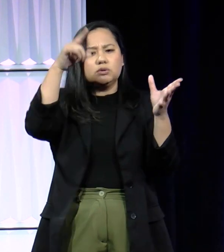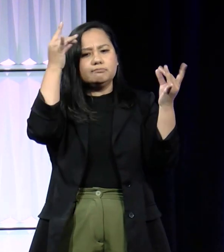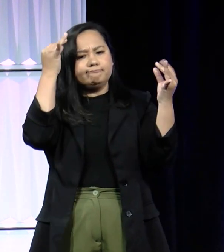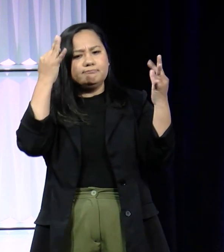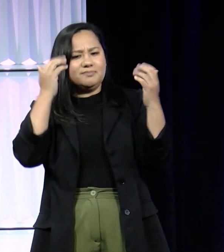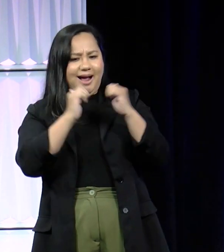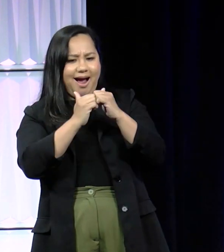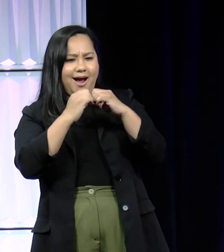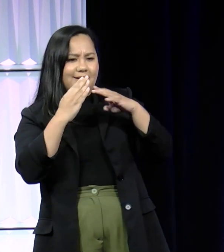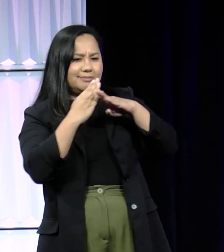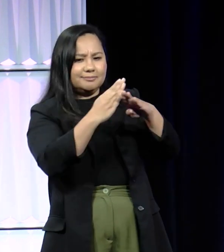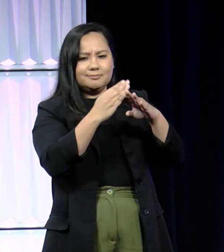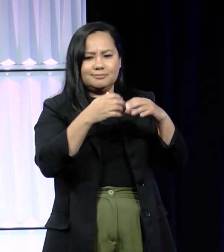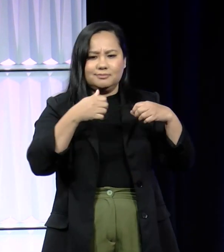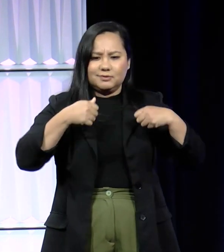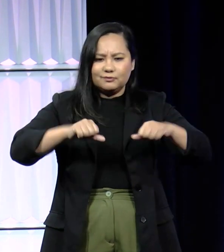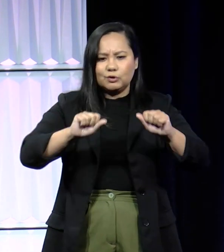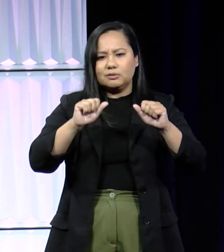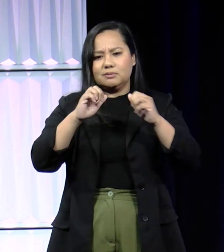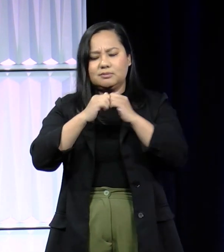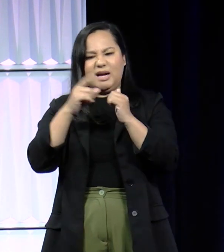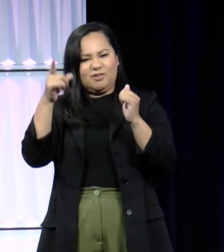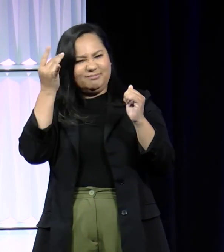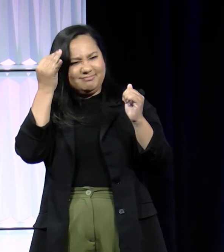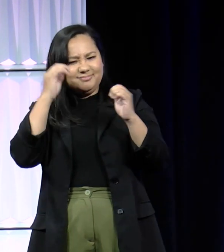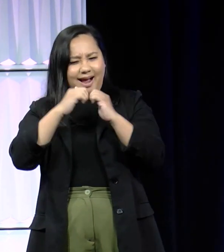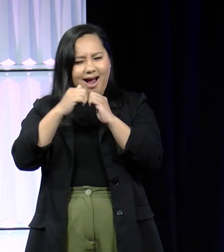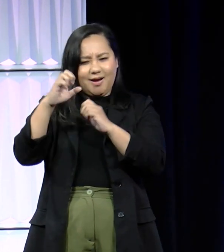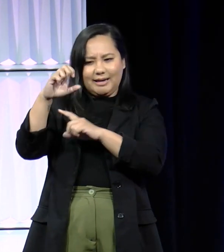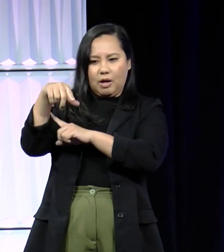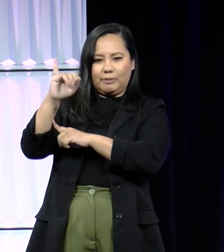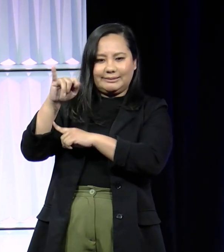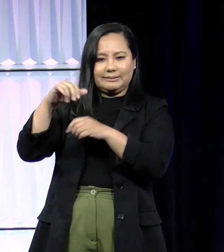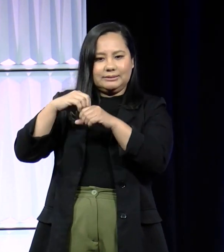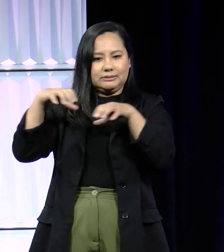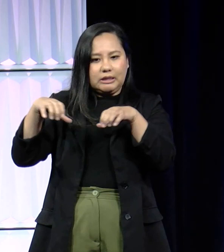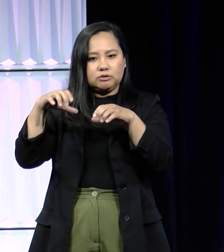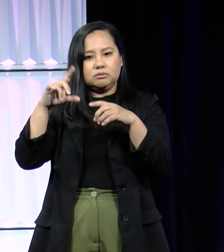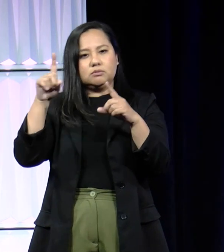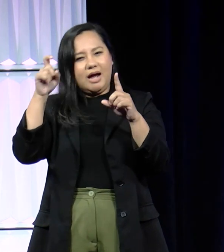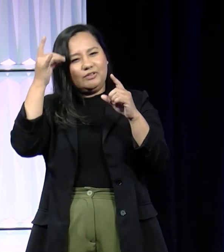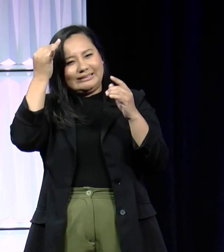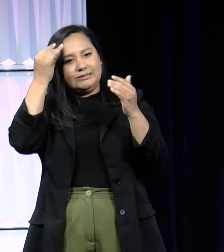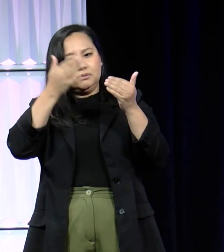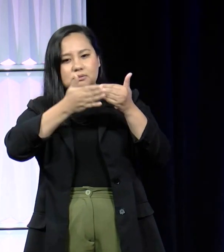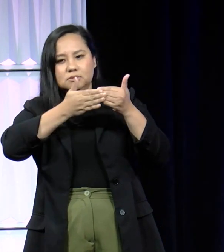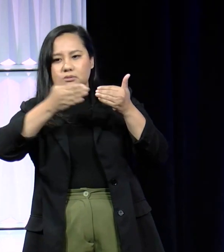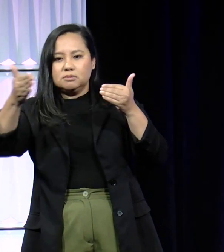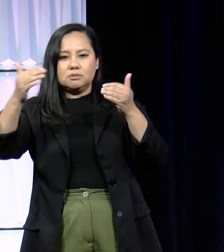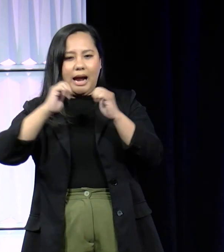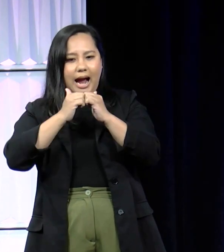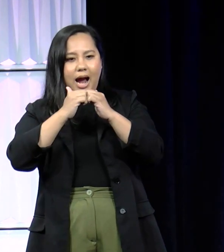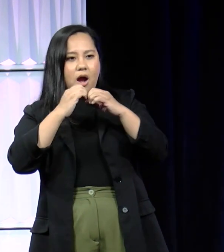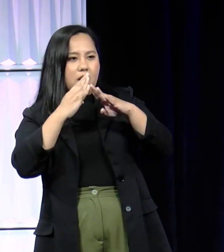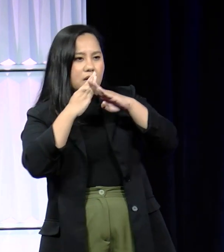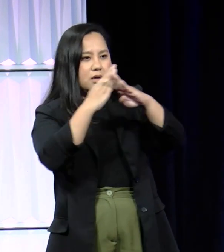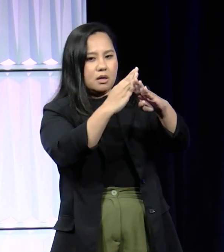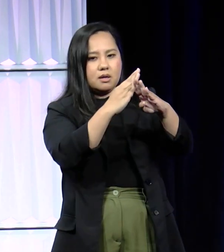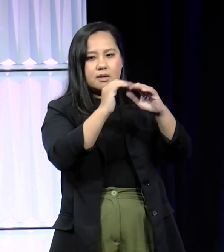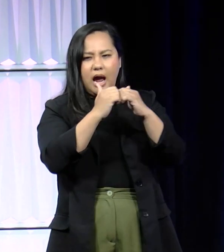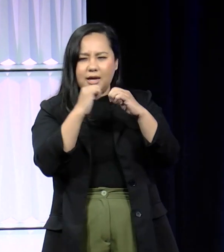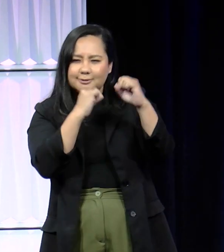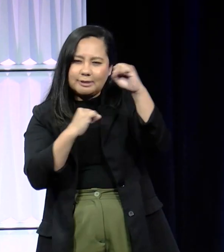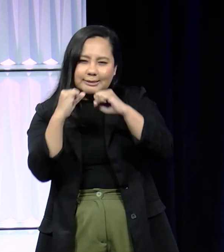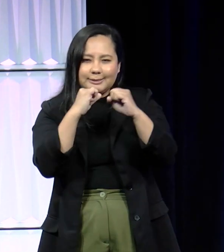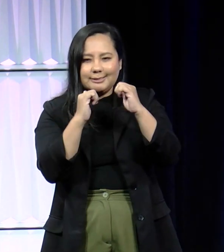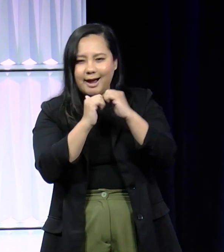put equity into action when thinking about your long-term prevention strategies. NSAC creates space for us